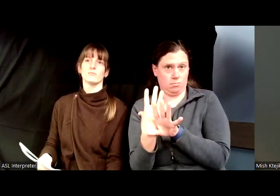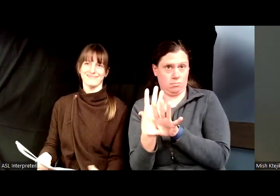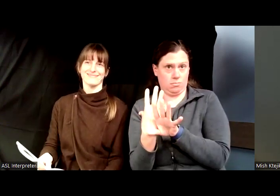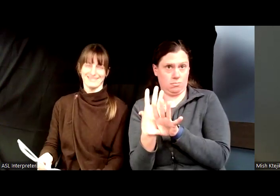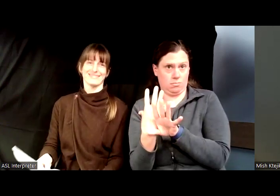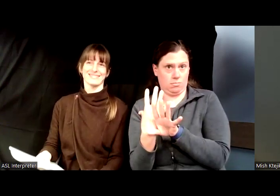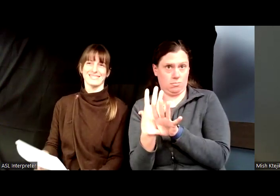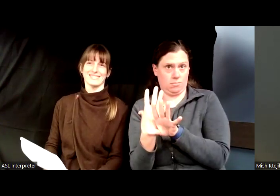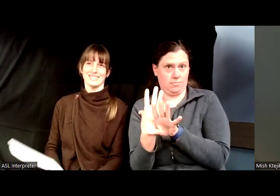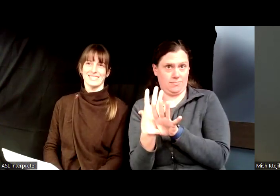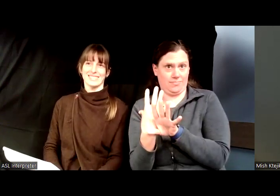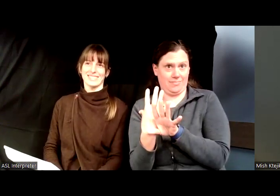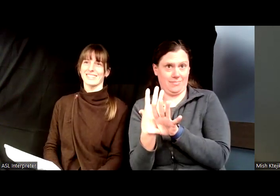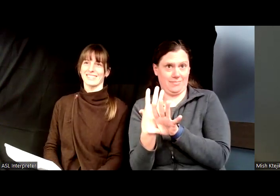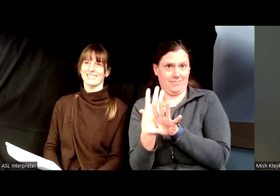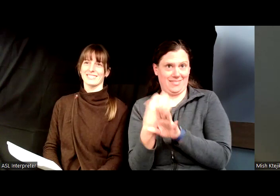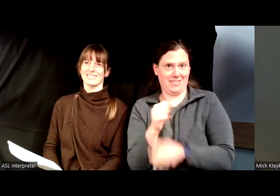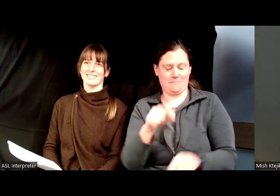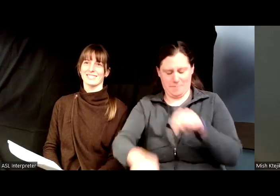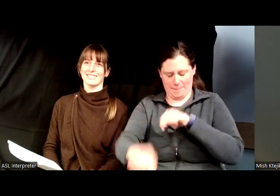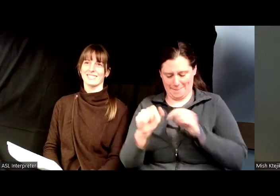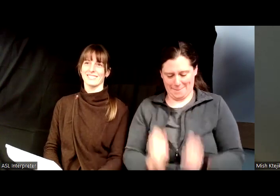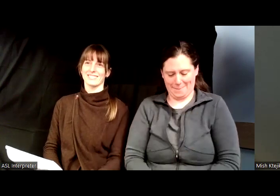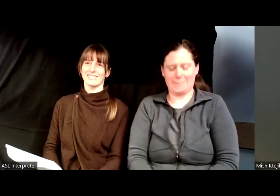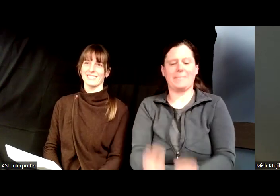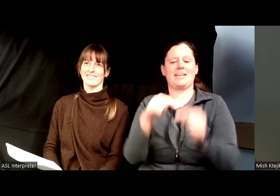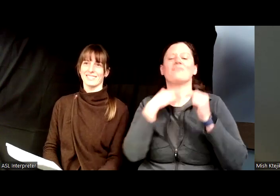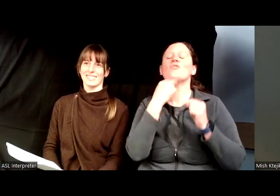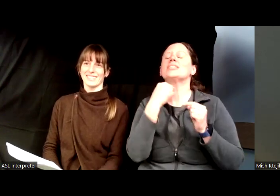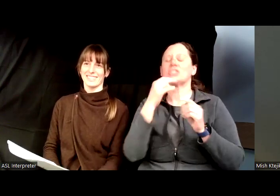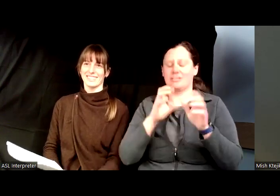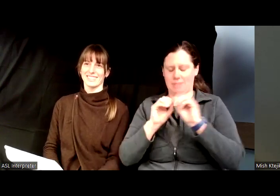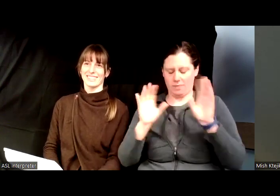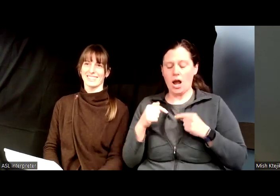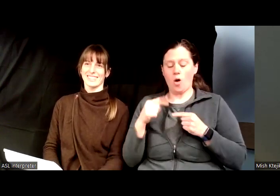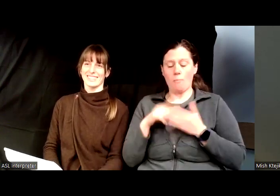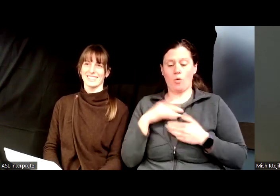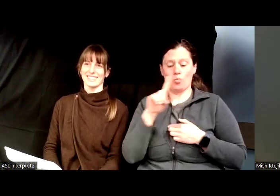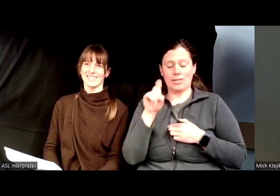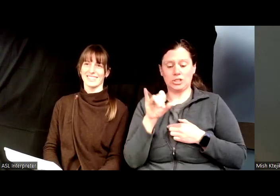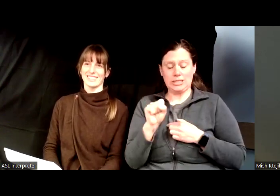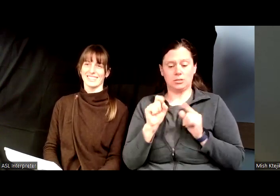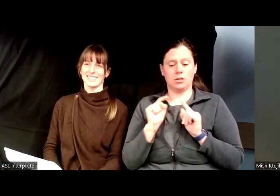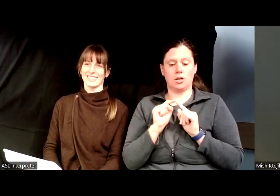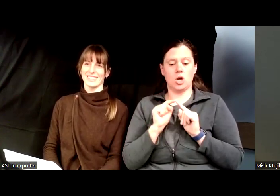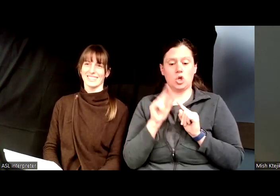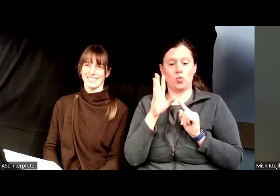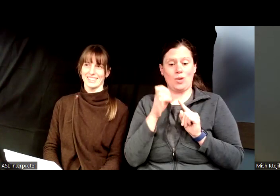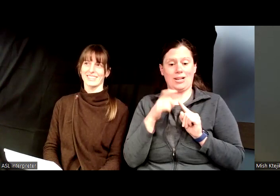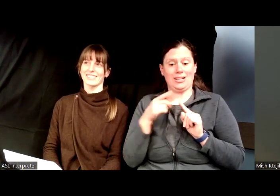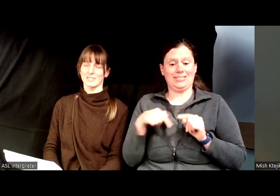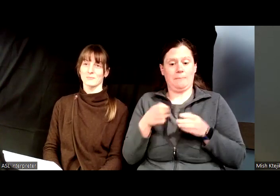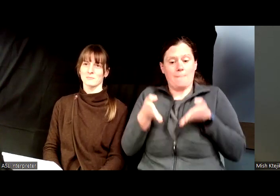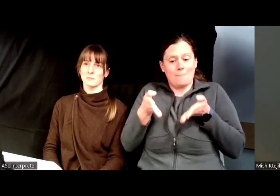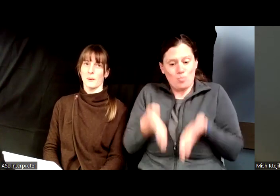chair? Sorry, I messed up my English. I'm gonna back up, Colleen said. So I just want to make sure the voice is, so my question